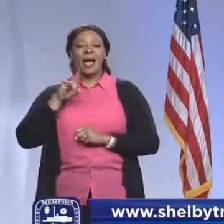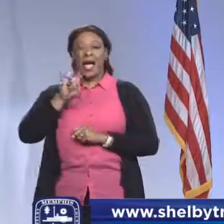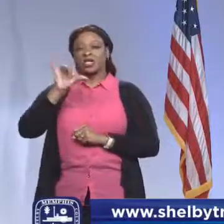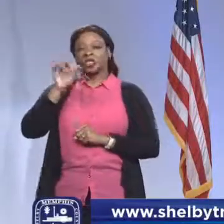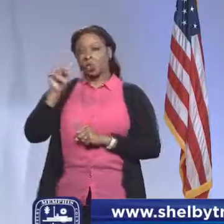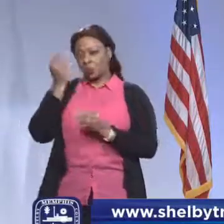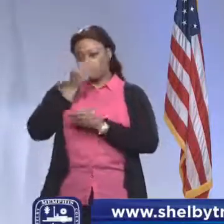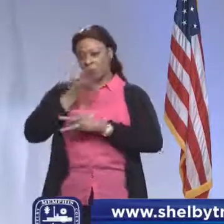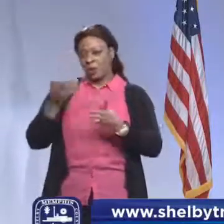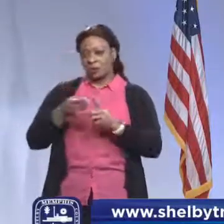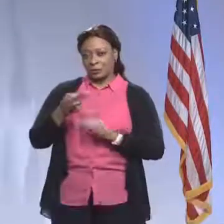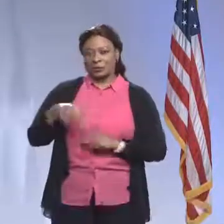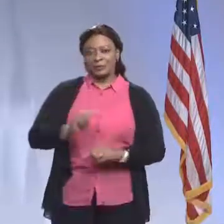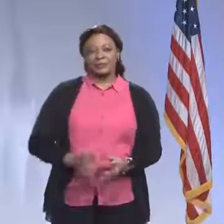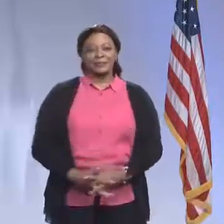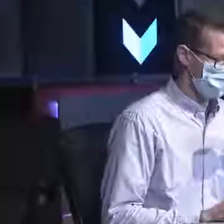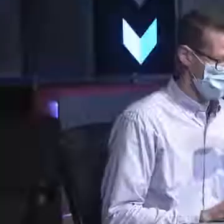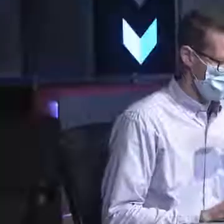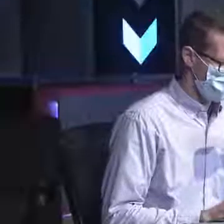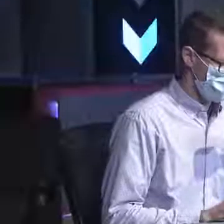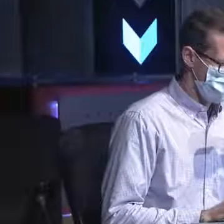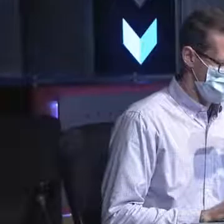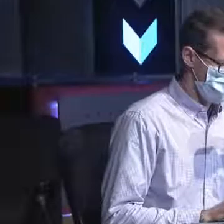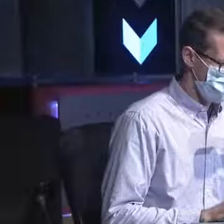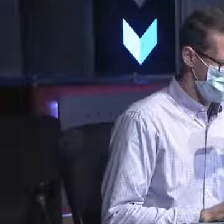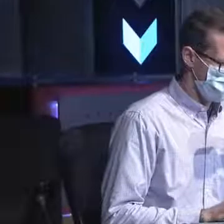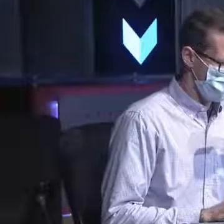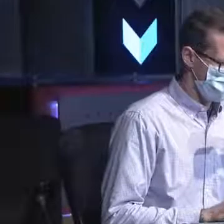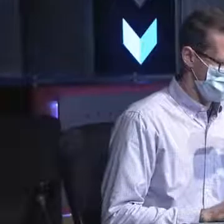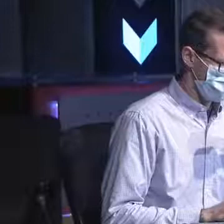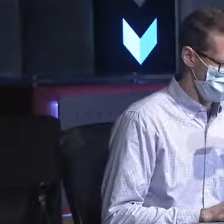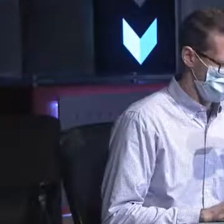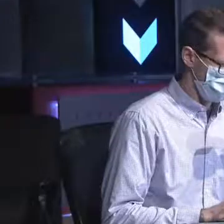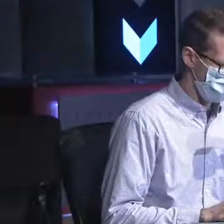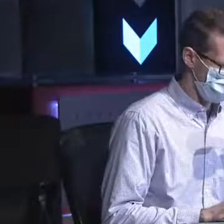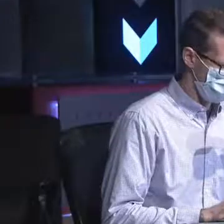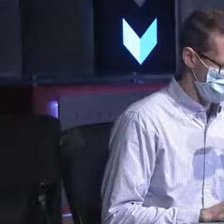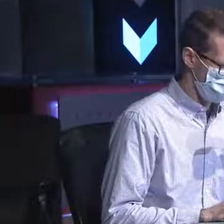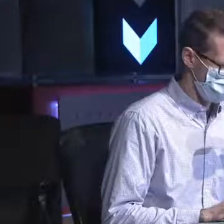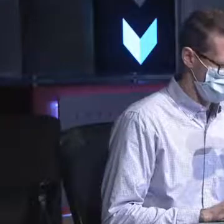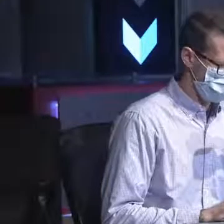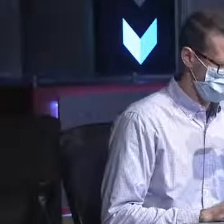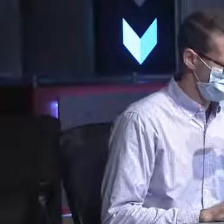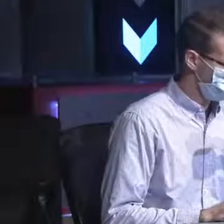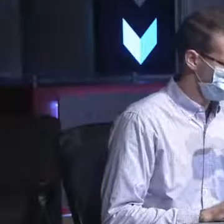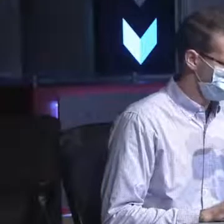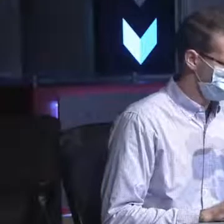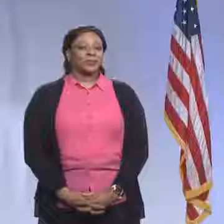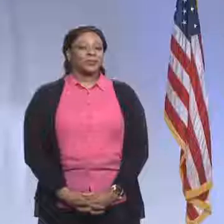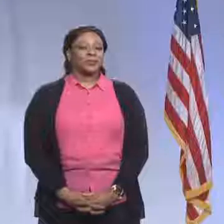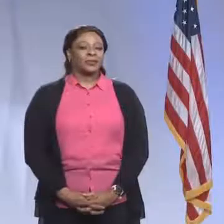get that information to you. Laura Testino with the Commercial Appeal.